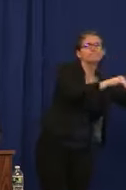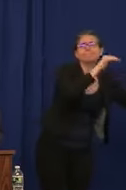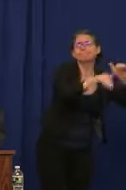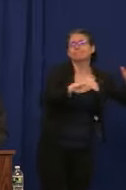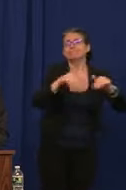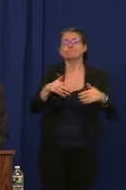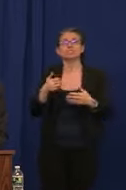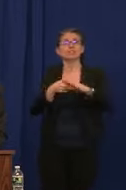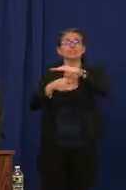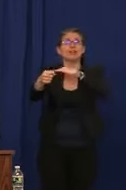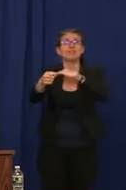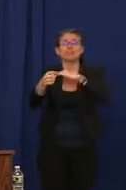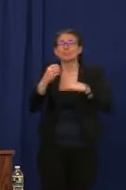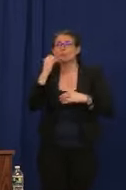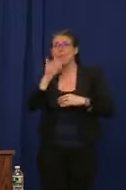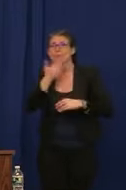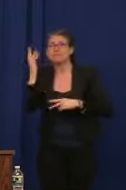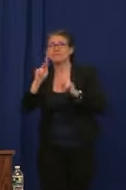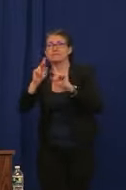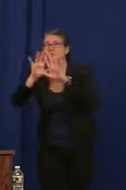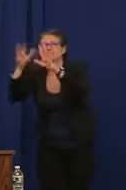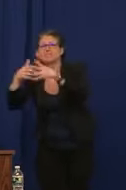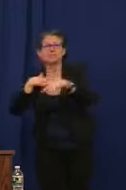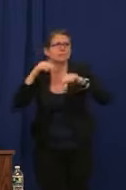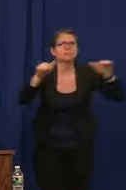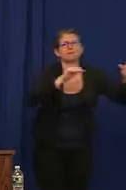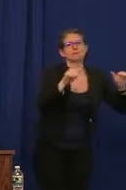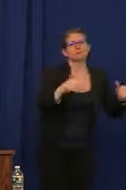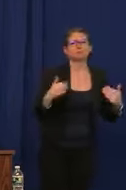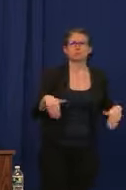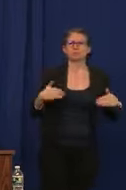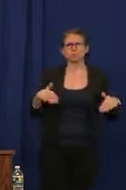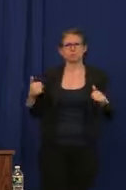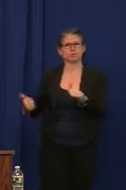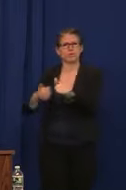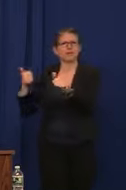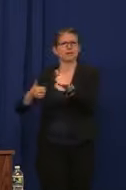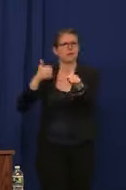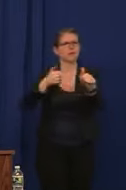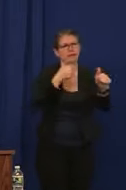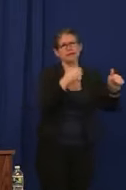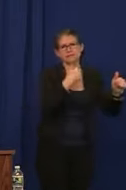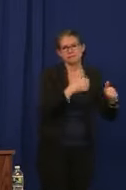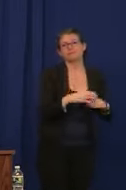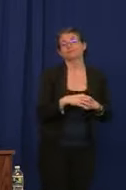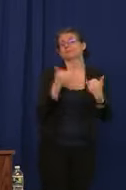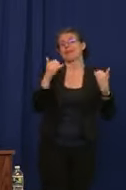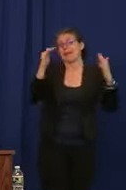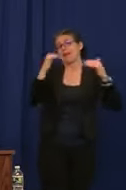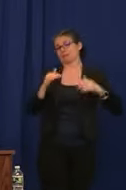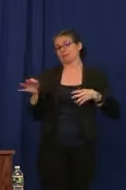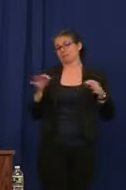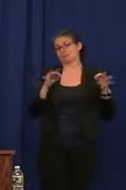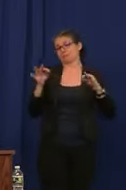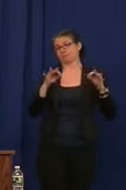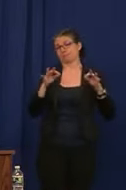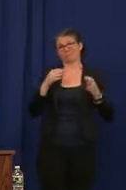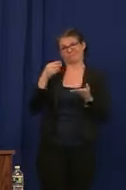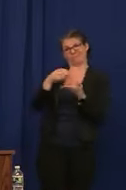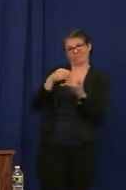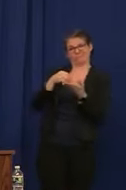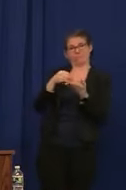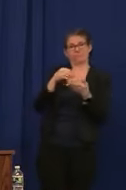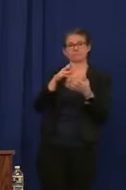I'd like really quickly now to just provide a quick update on where we are with respect to our shipments and deliveries of